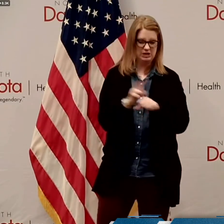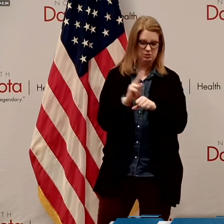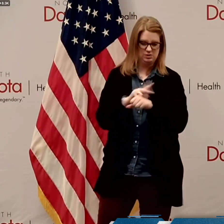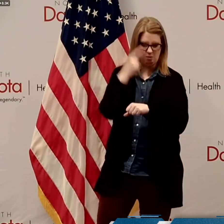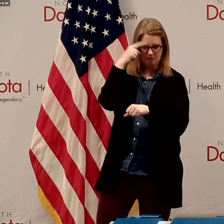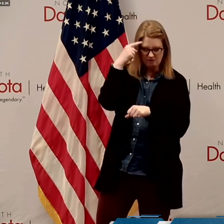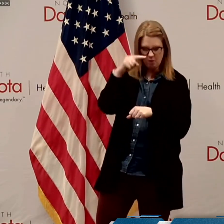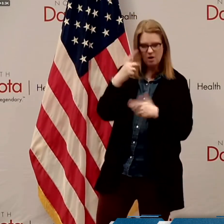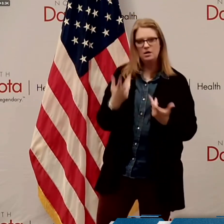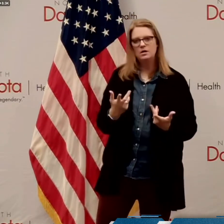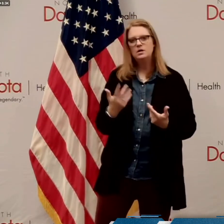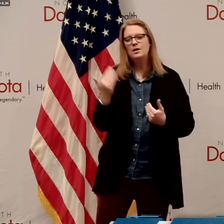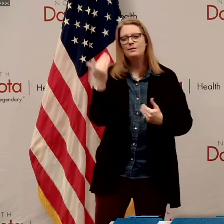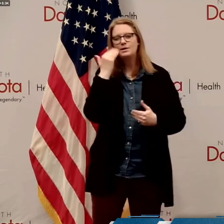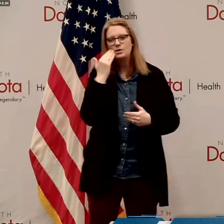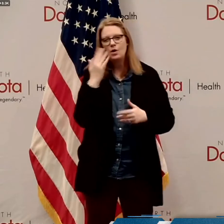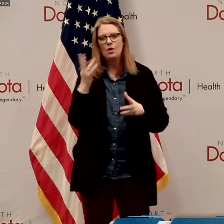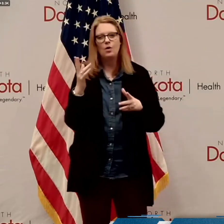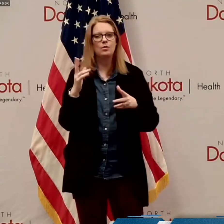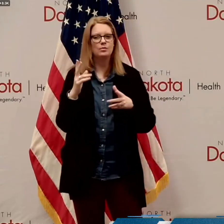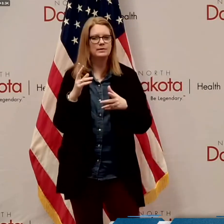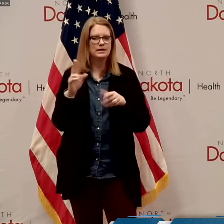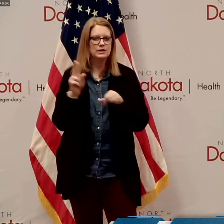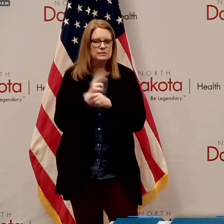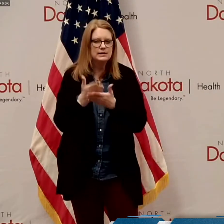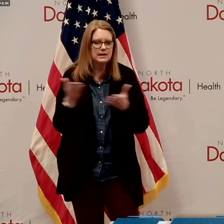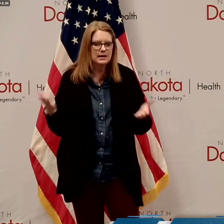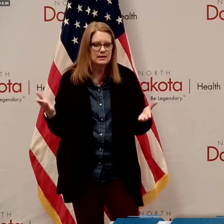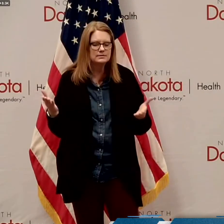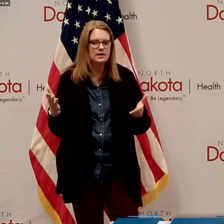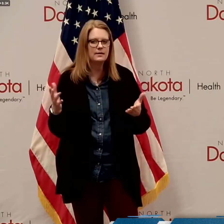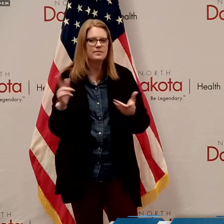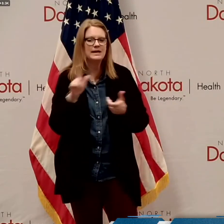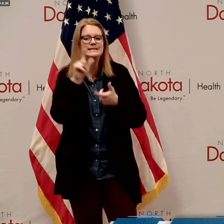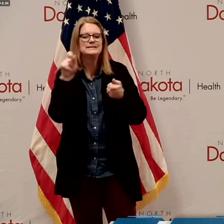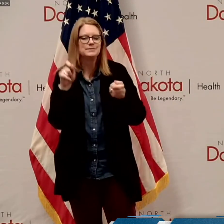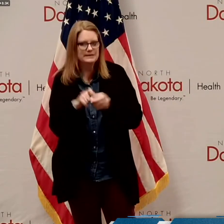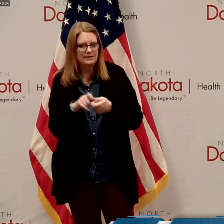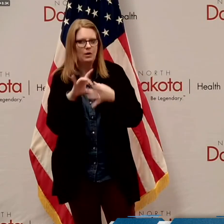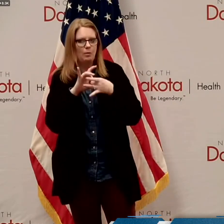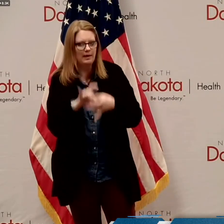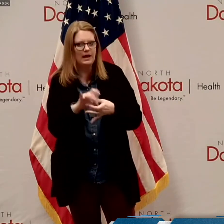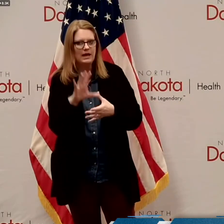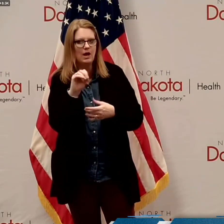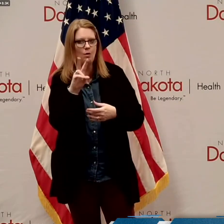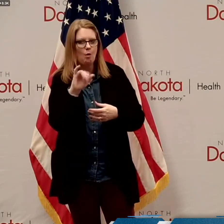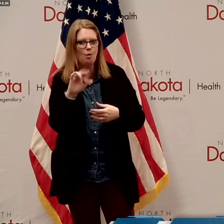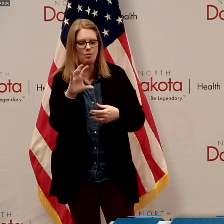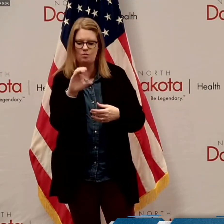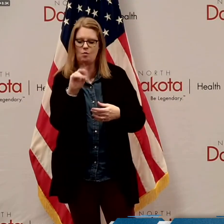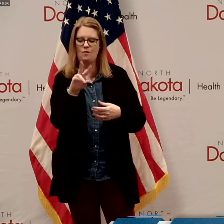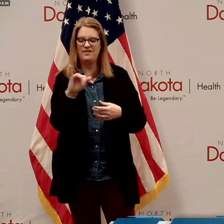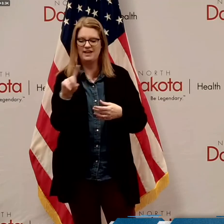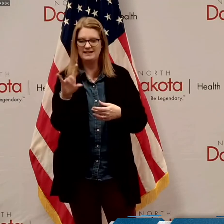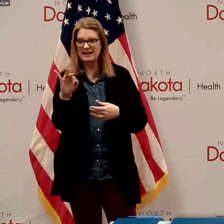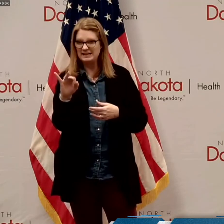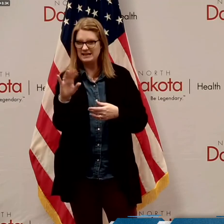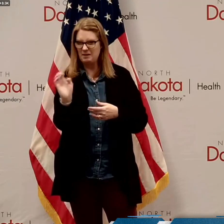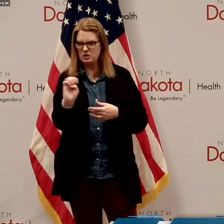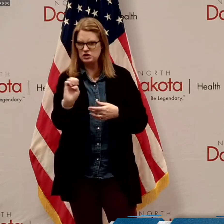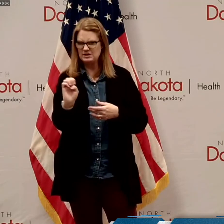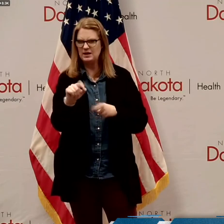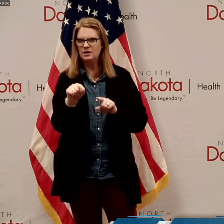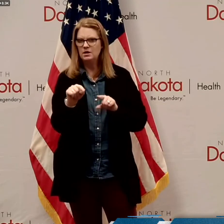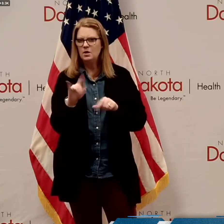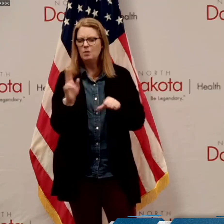spend it on expenses related specifically to the COVID-19 emergency,